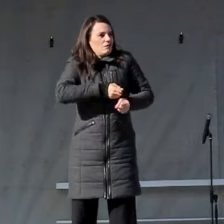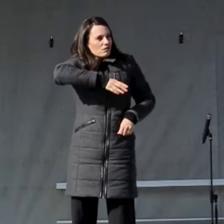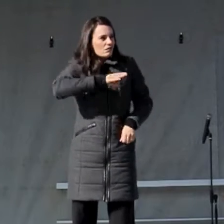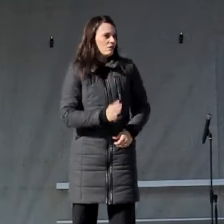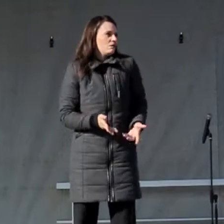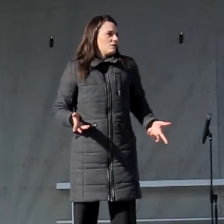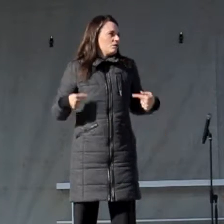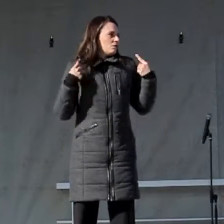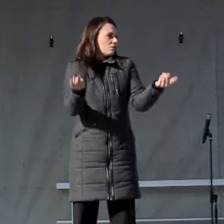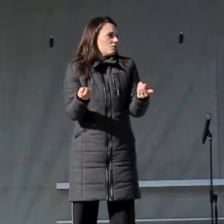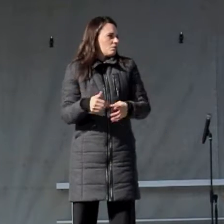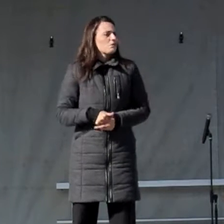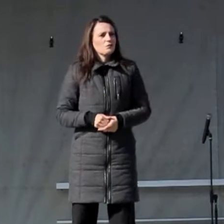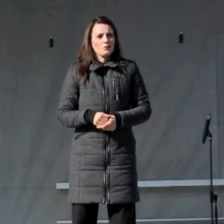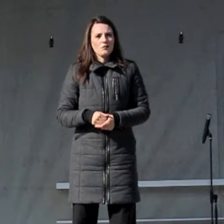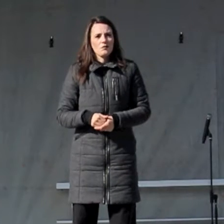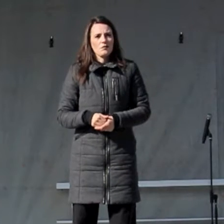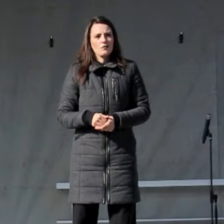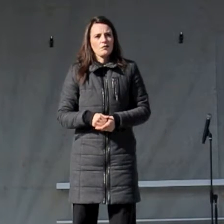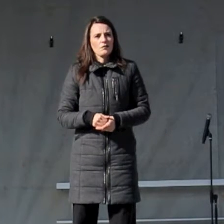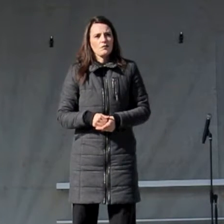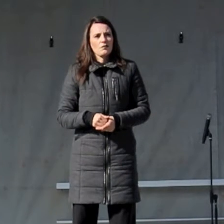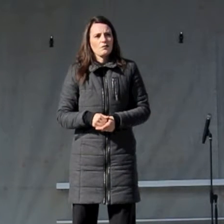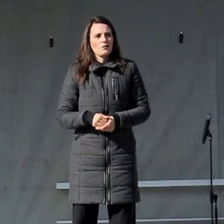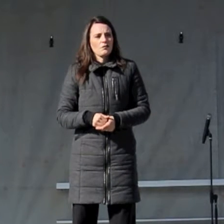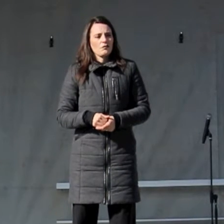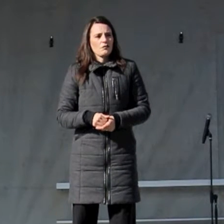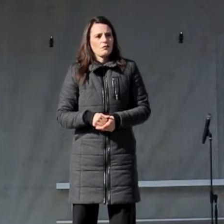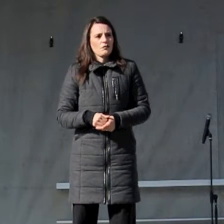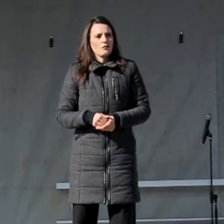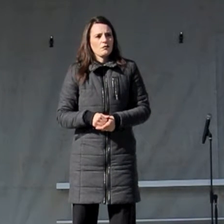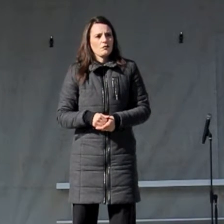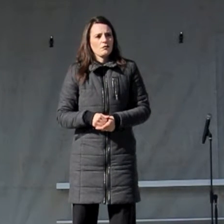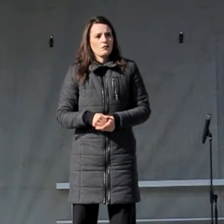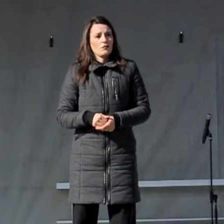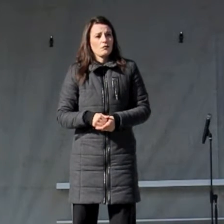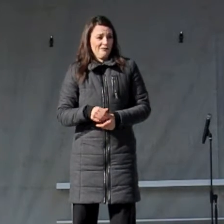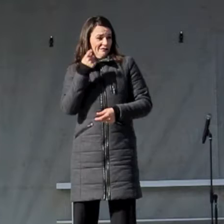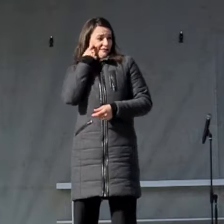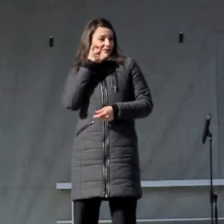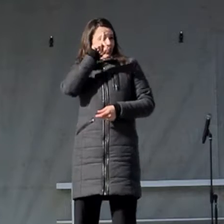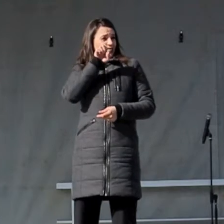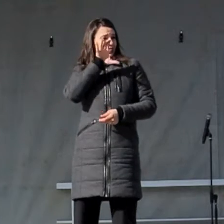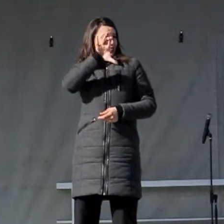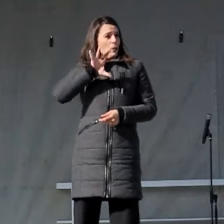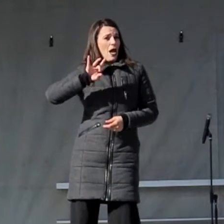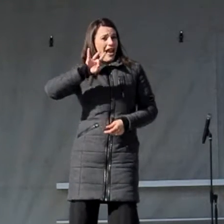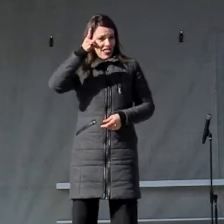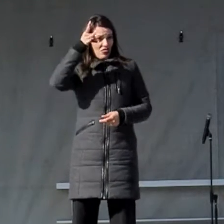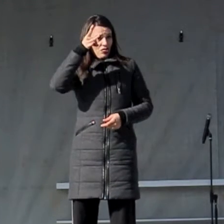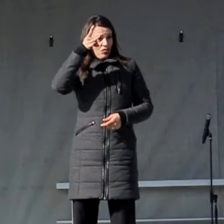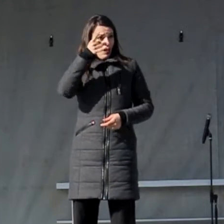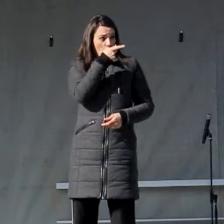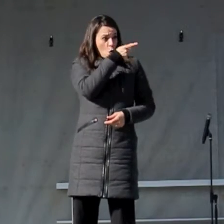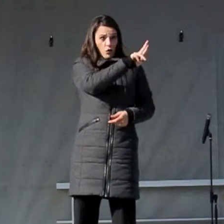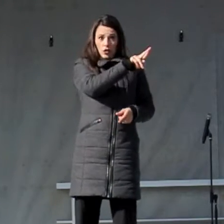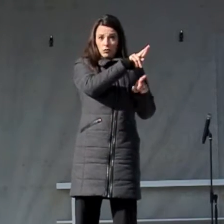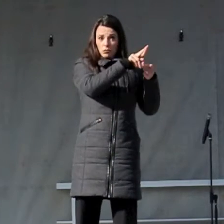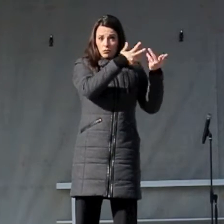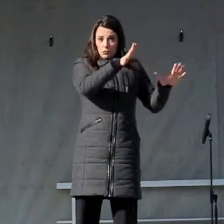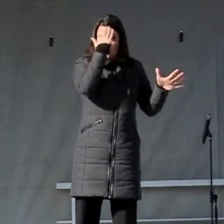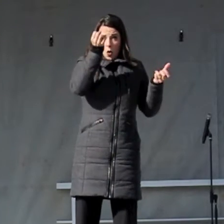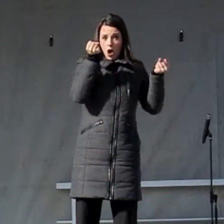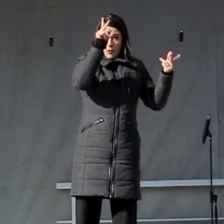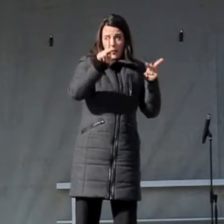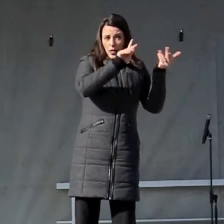As of December 8th, in Puerto Rico, do you know what the death